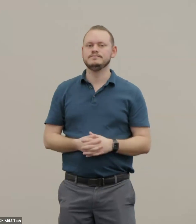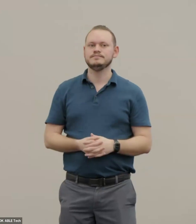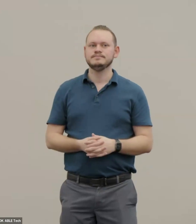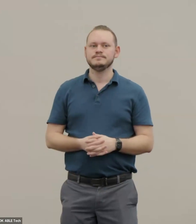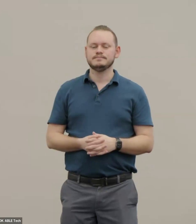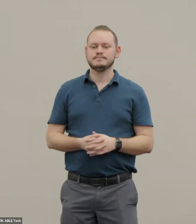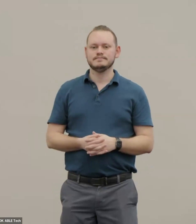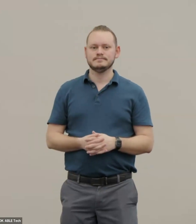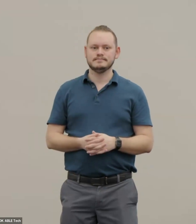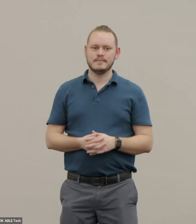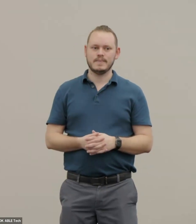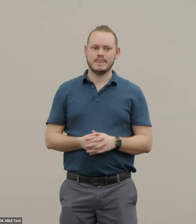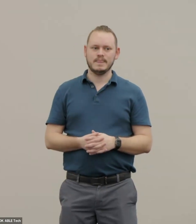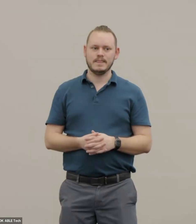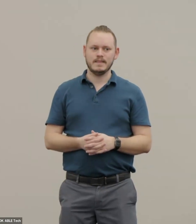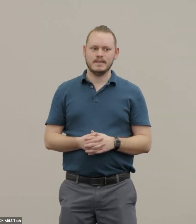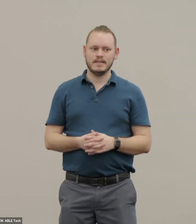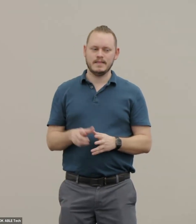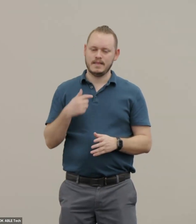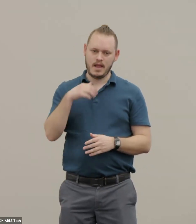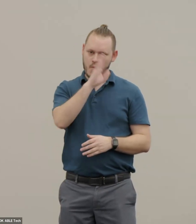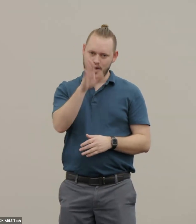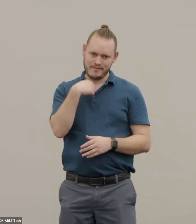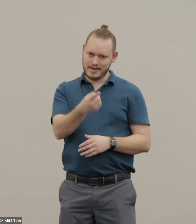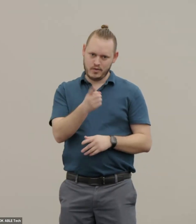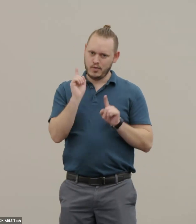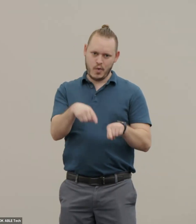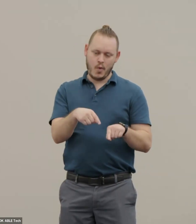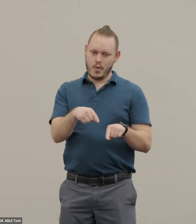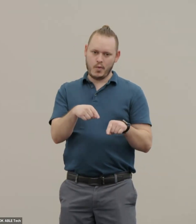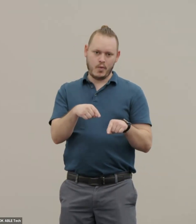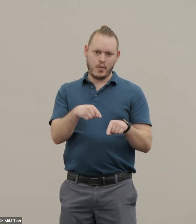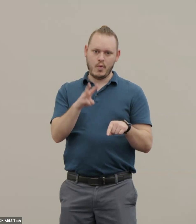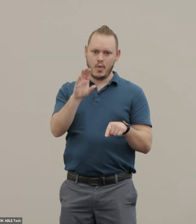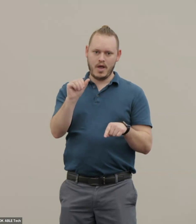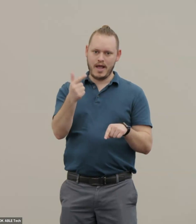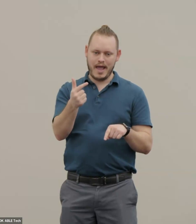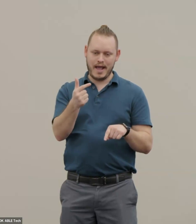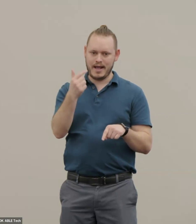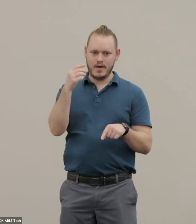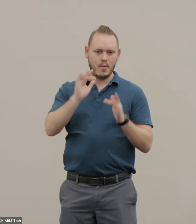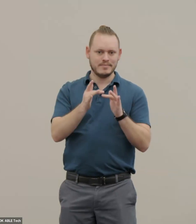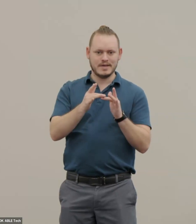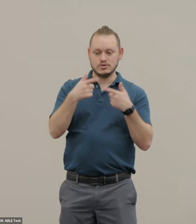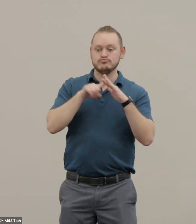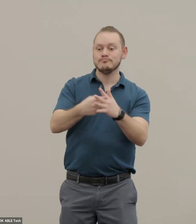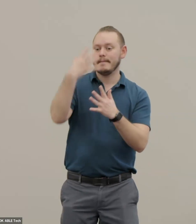I will never tell you guys to go onto the WCAG website and start memorizing the success criteria.